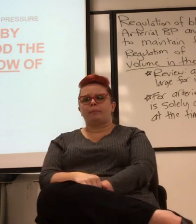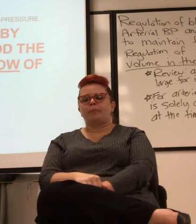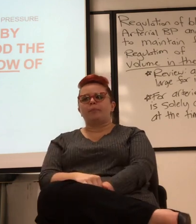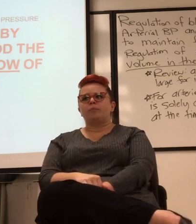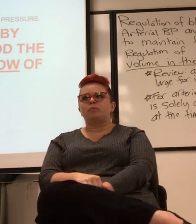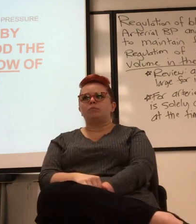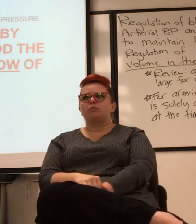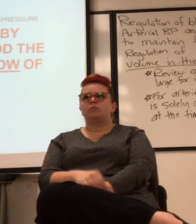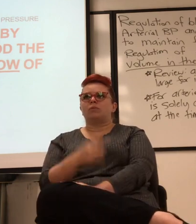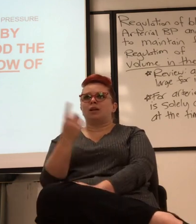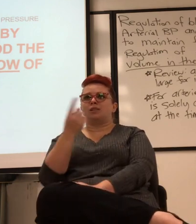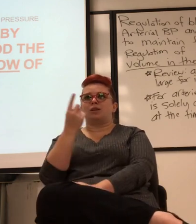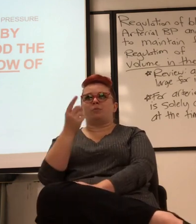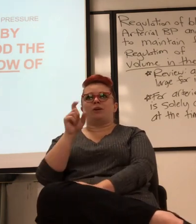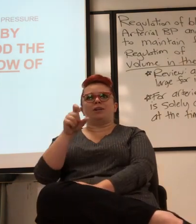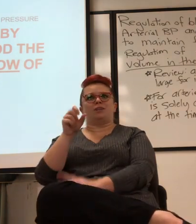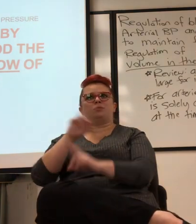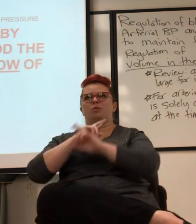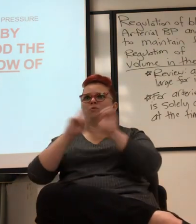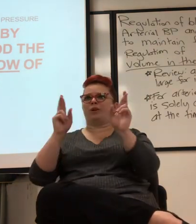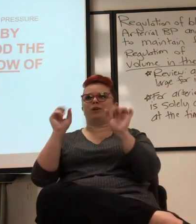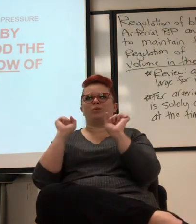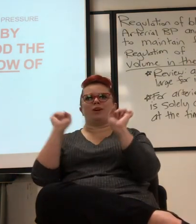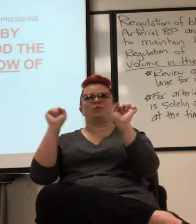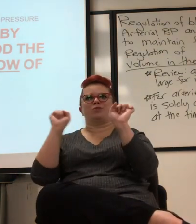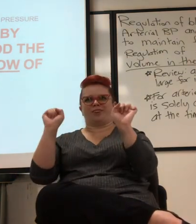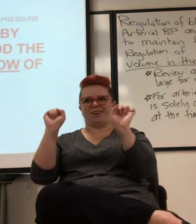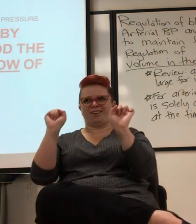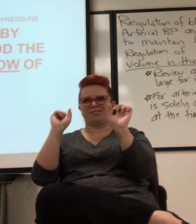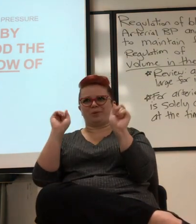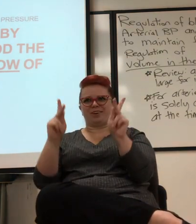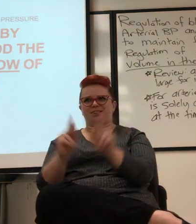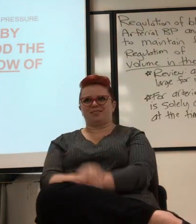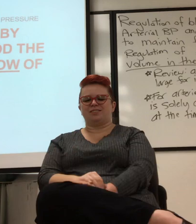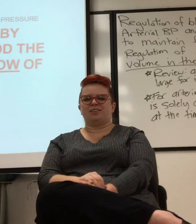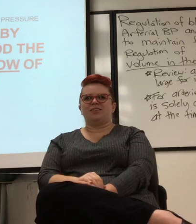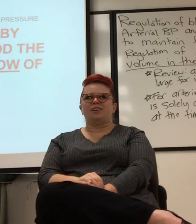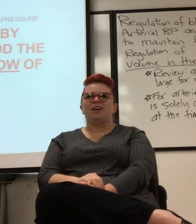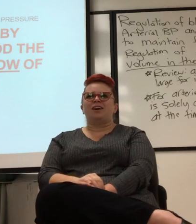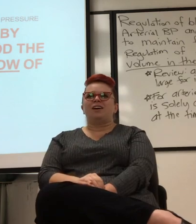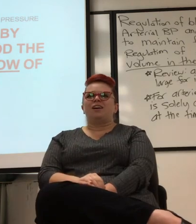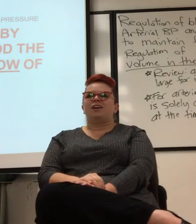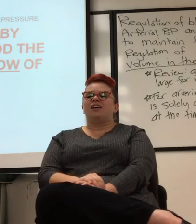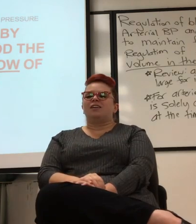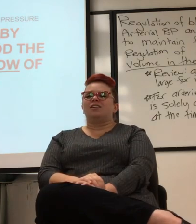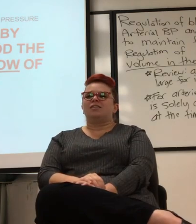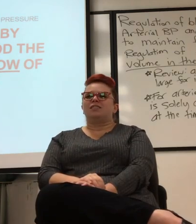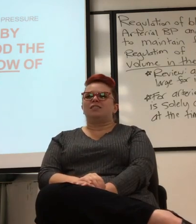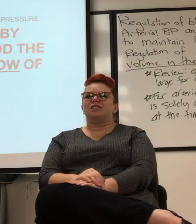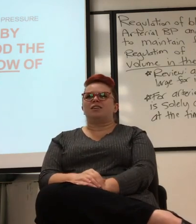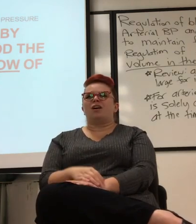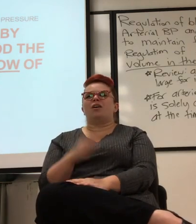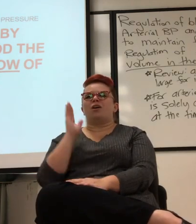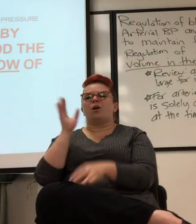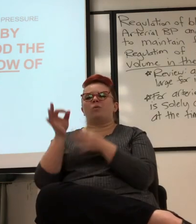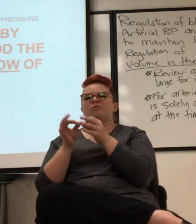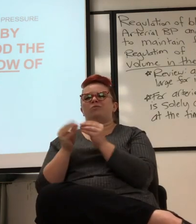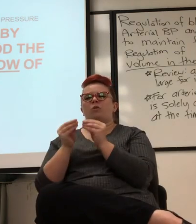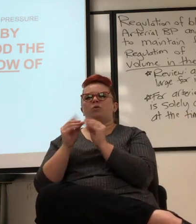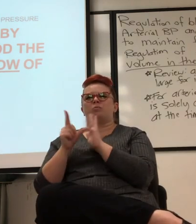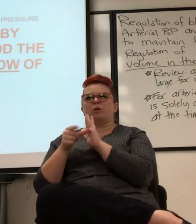Someone come ready to exercise. Okay. All right, so I'll more on that later. To get back to